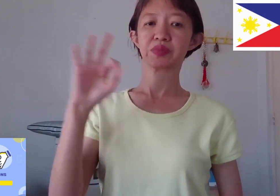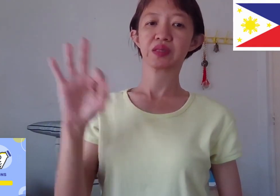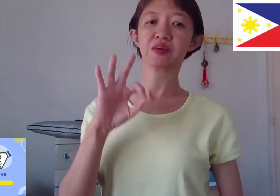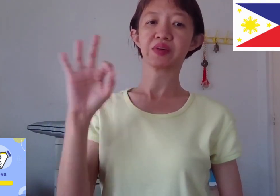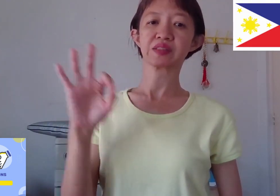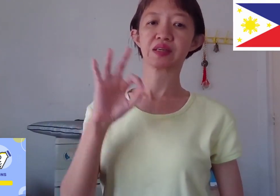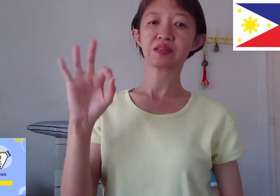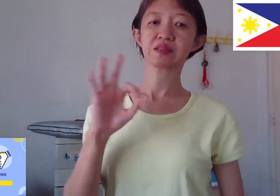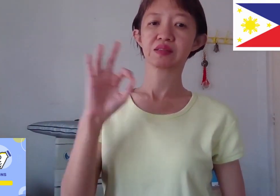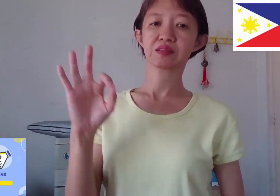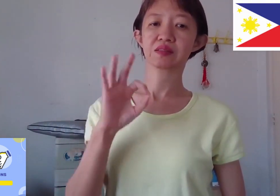FSL,